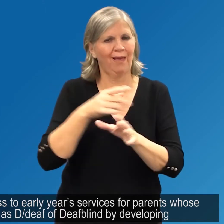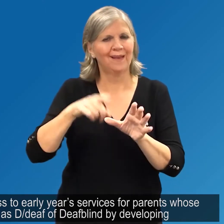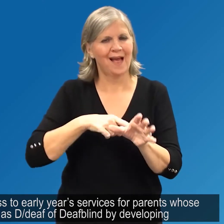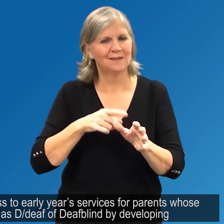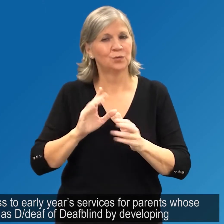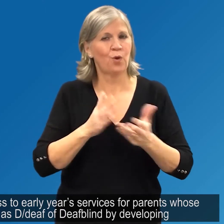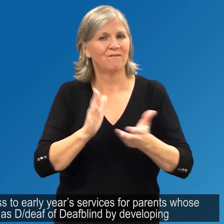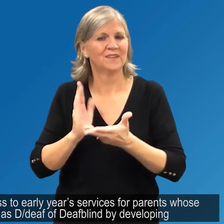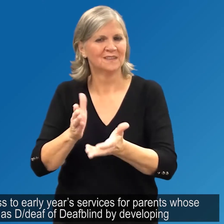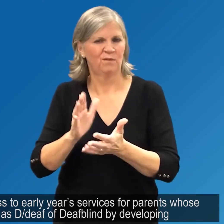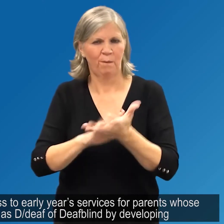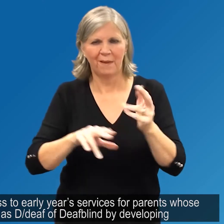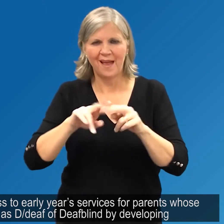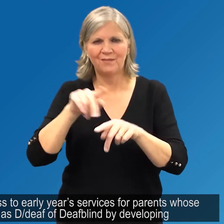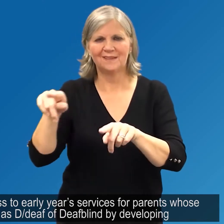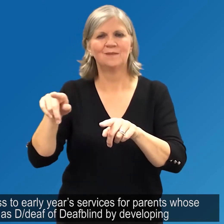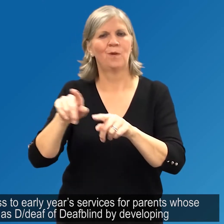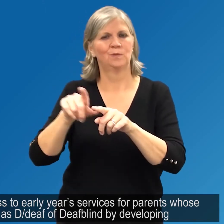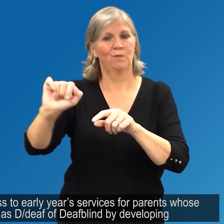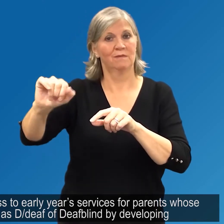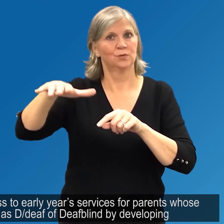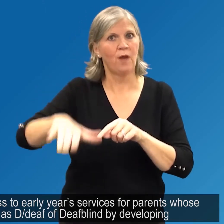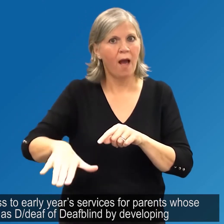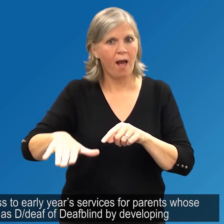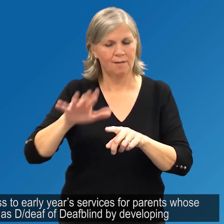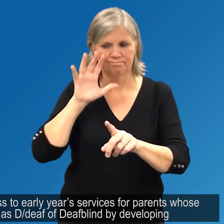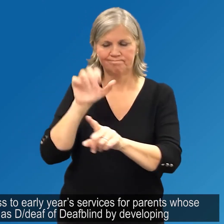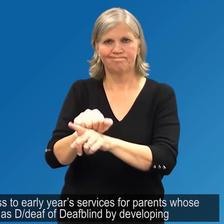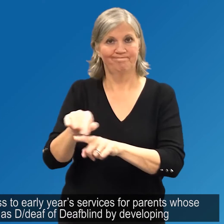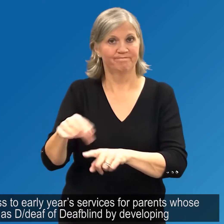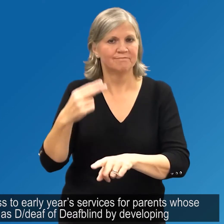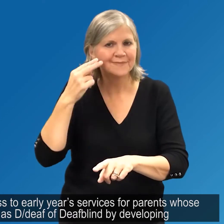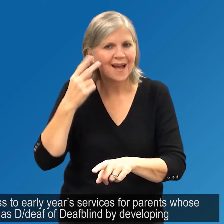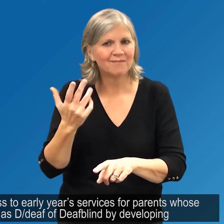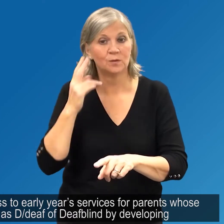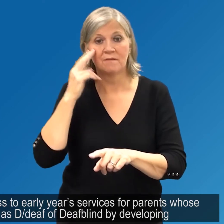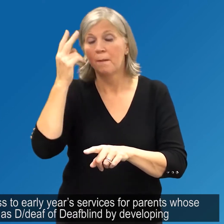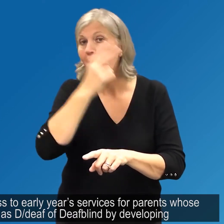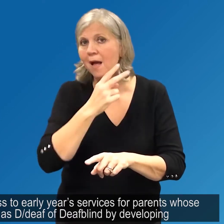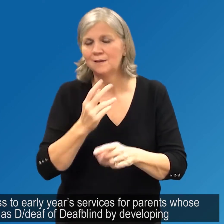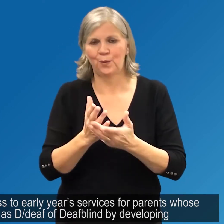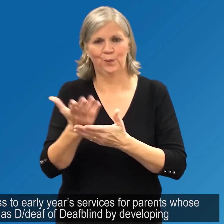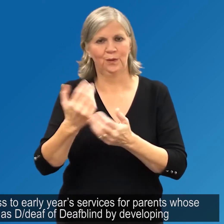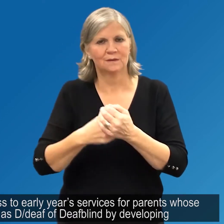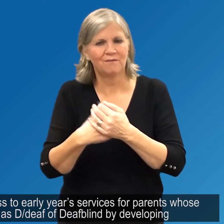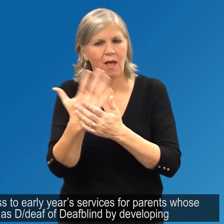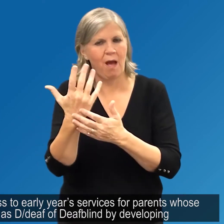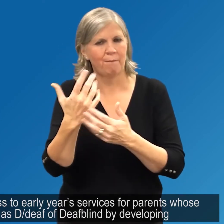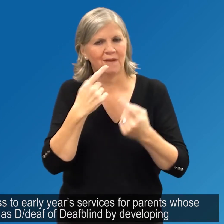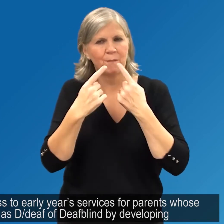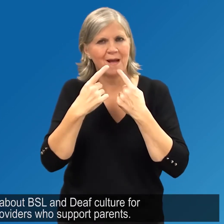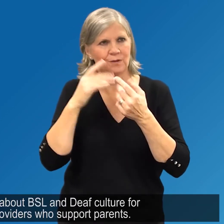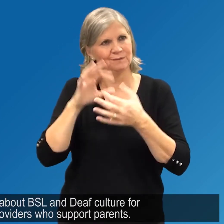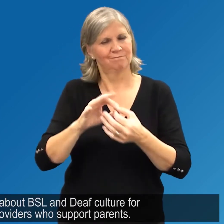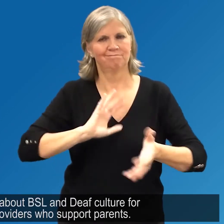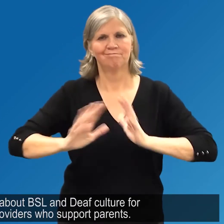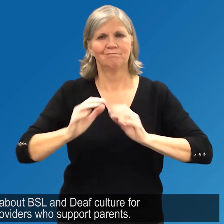5. Improve access to early years services for parents whose child is diagnosed as D-deaf or deafblind by